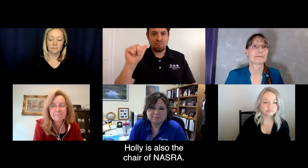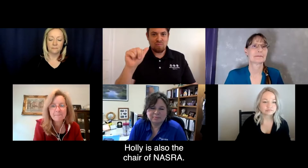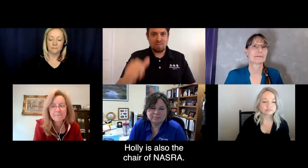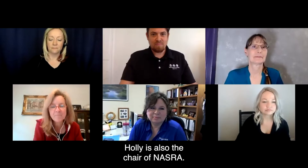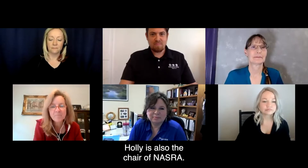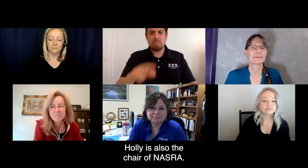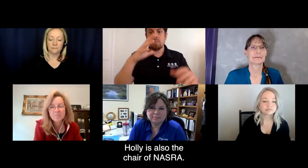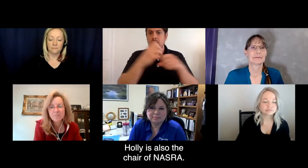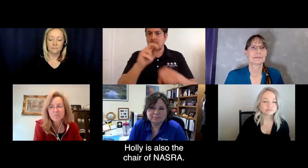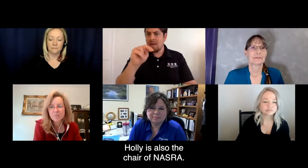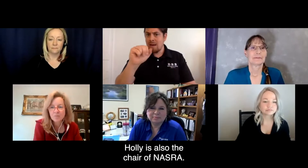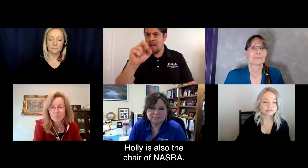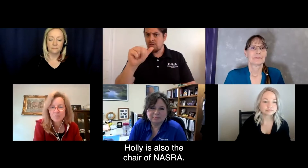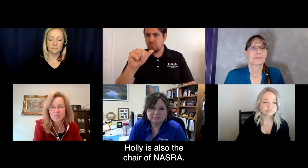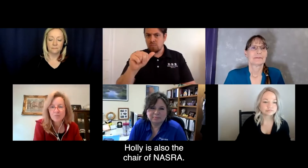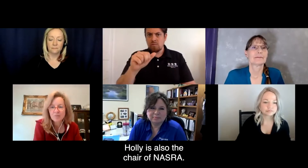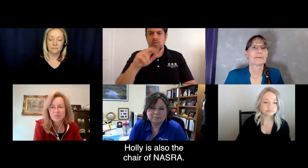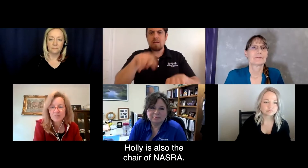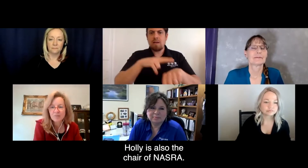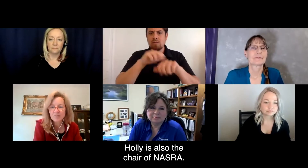Holly is also the chair of NASRA.